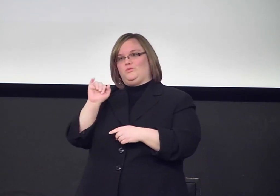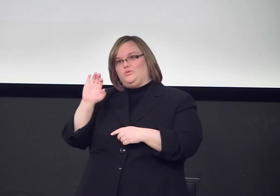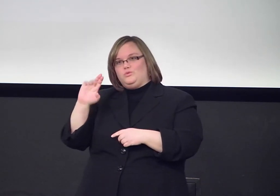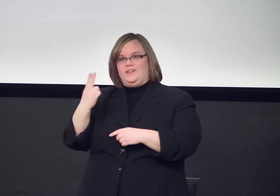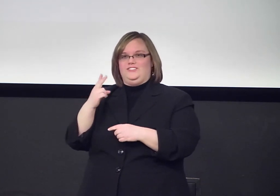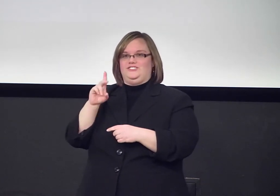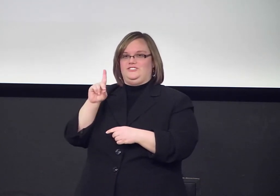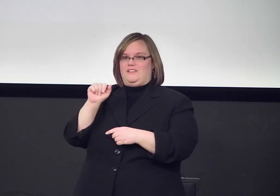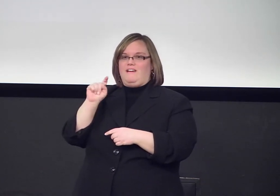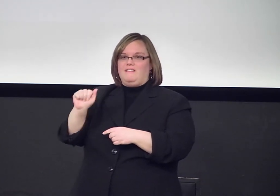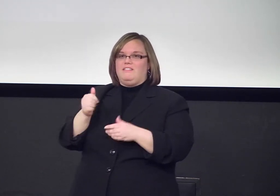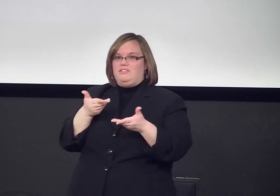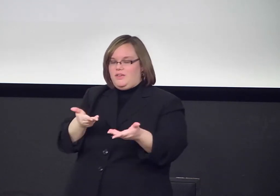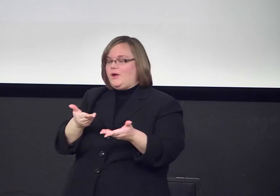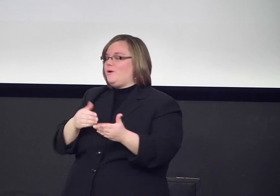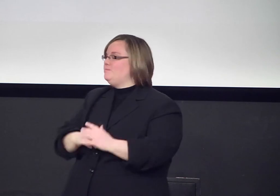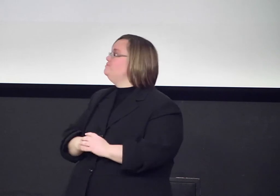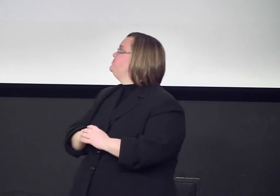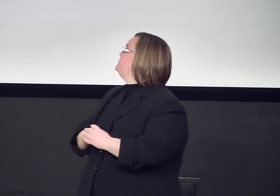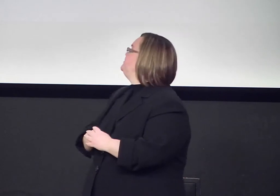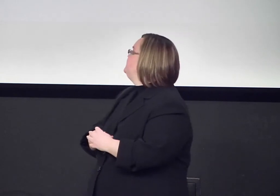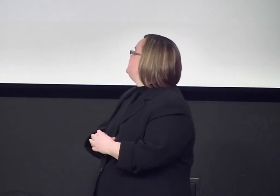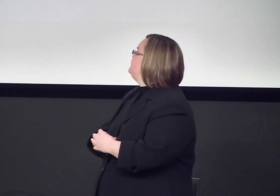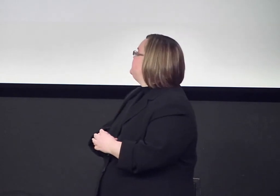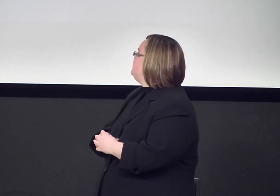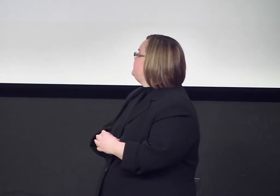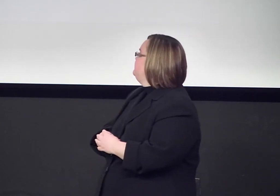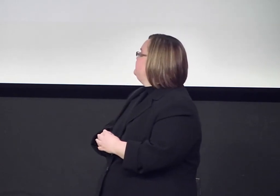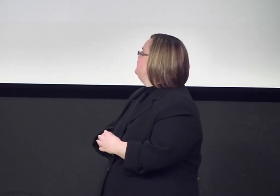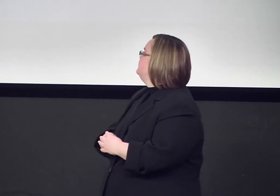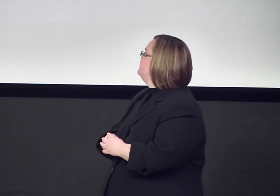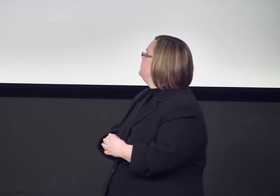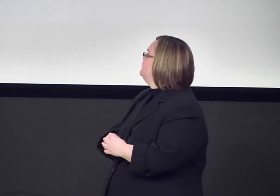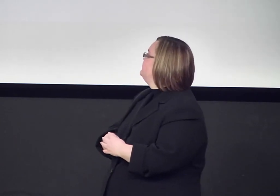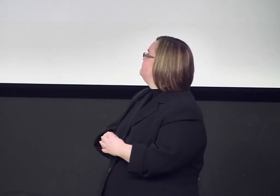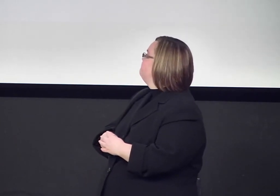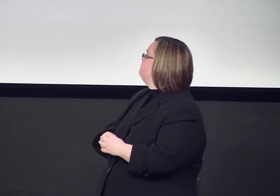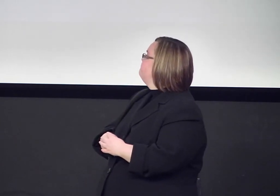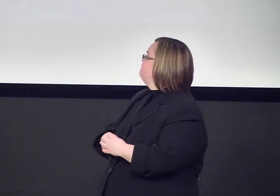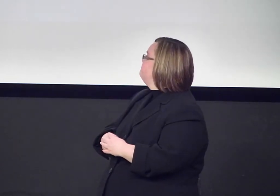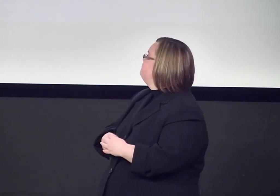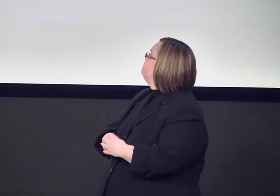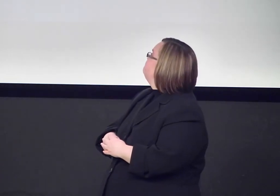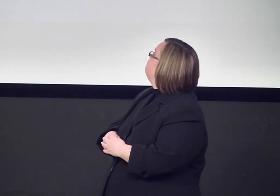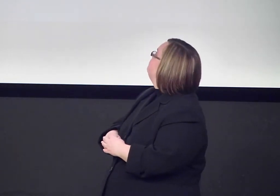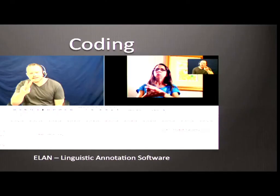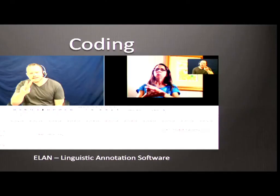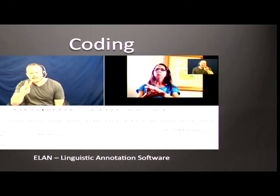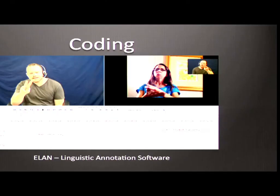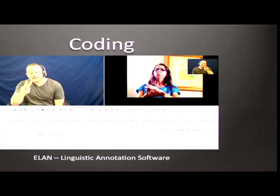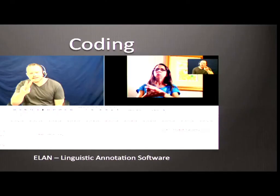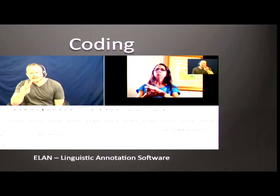And I think that gave for us some very rich data. We were very appreciative of that.